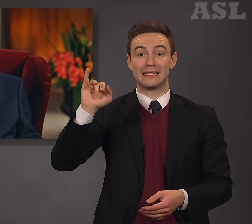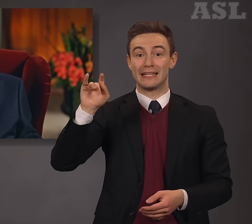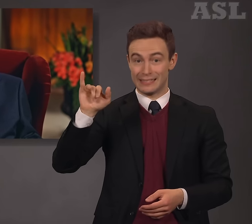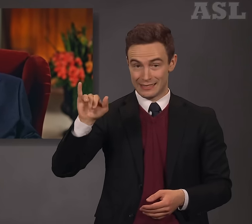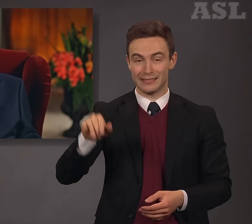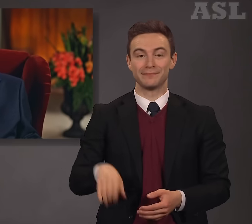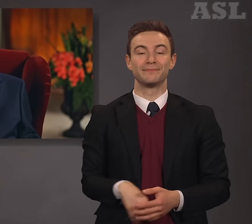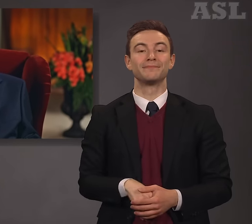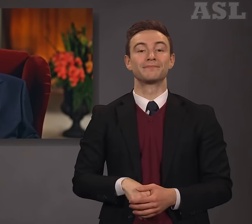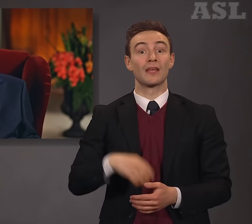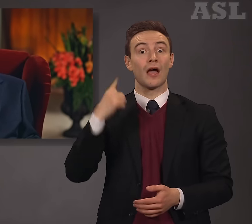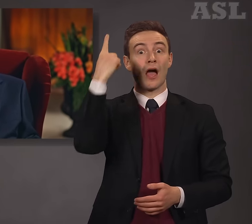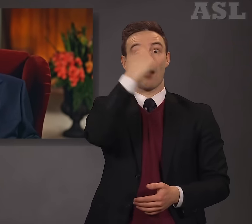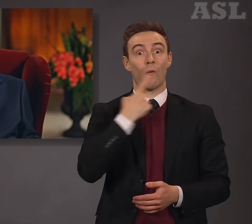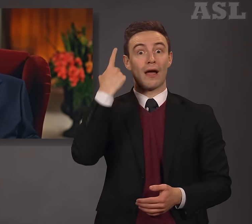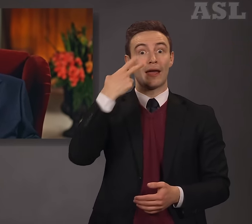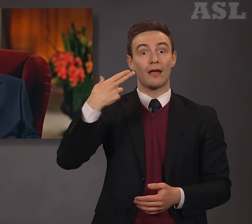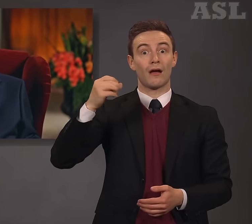Honolulu, Hawaii;